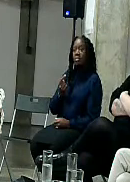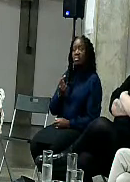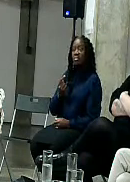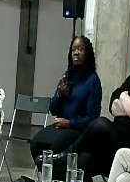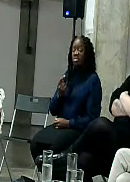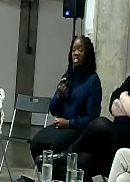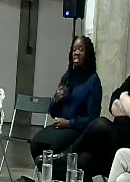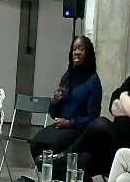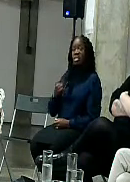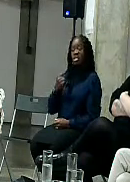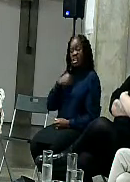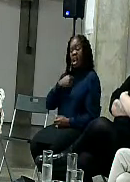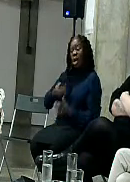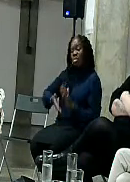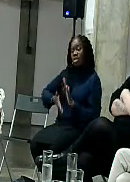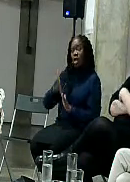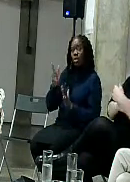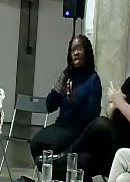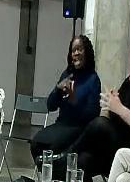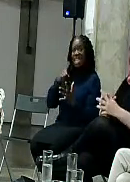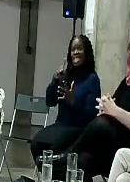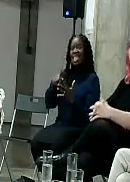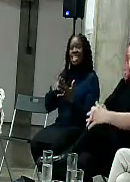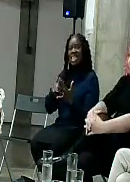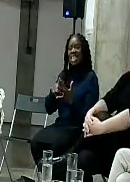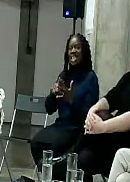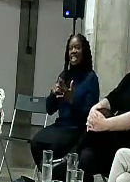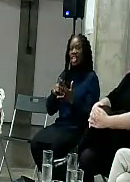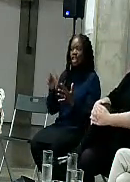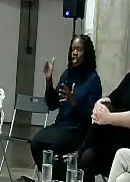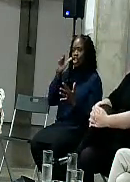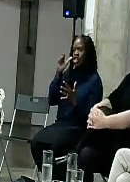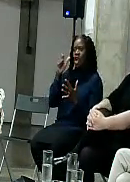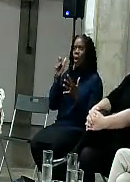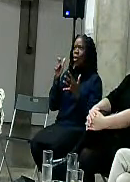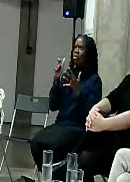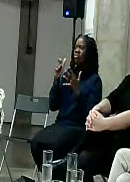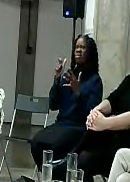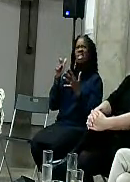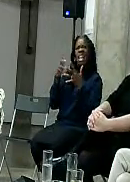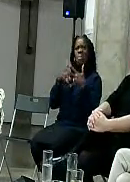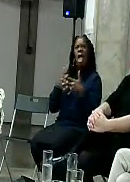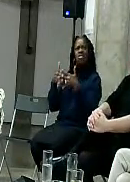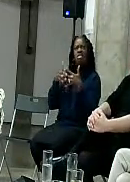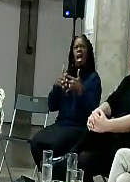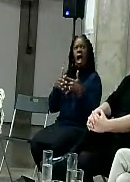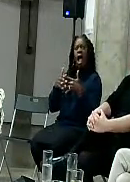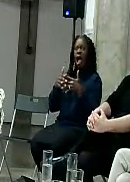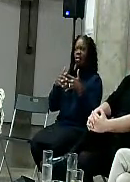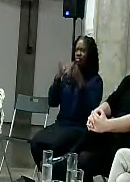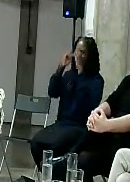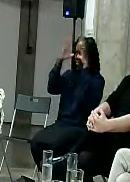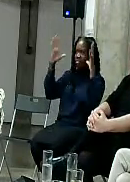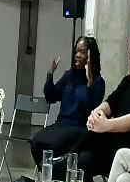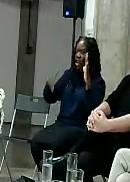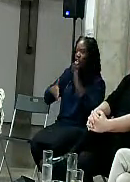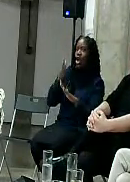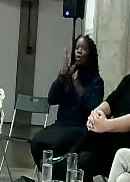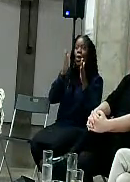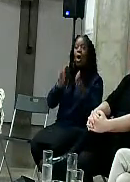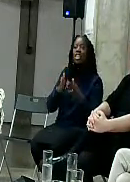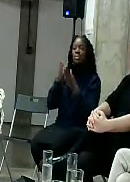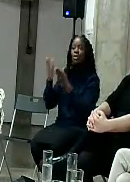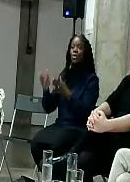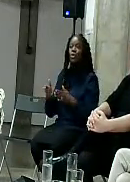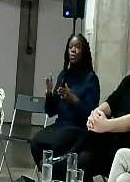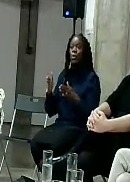to A&D. You have this vision of America, where they have, you go to the hospital and they